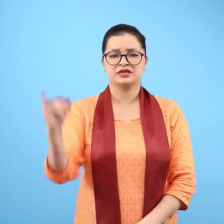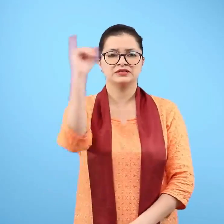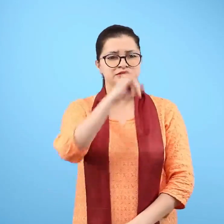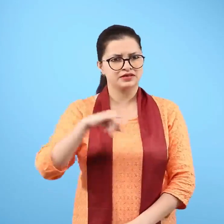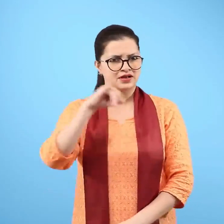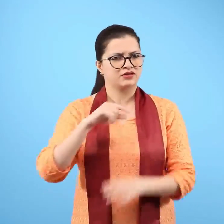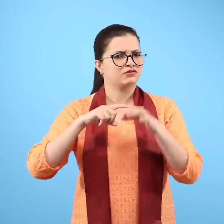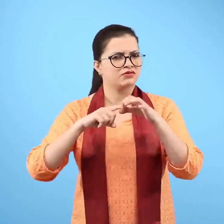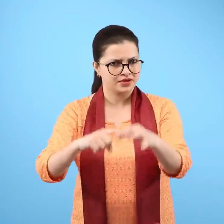6.